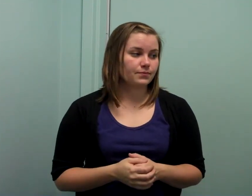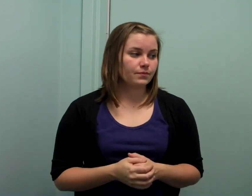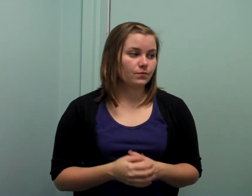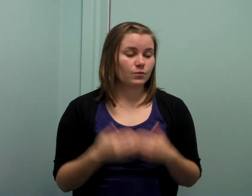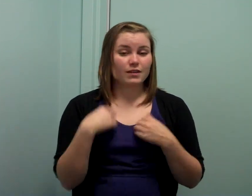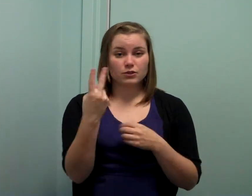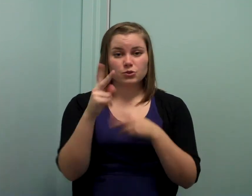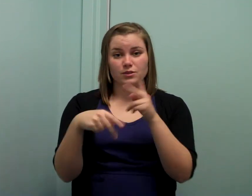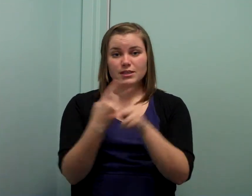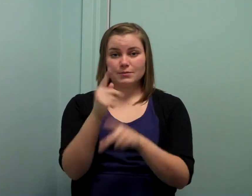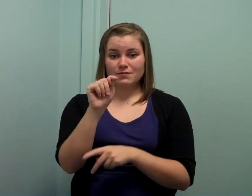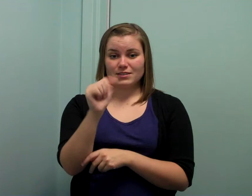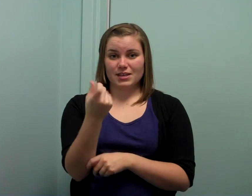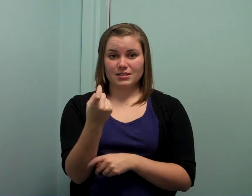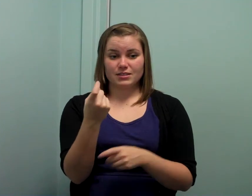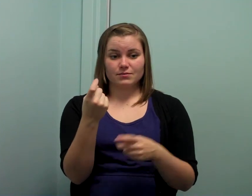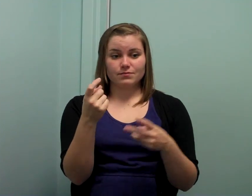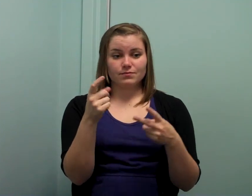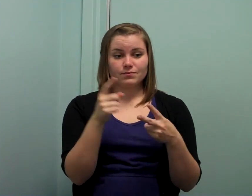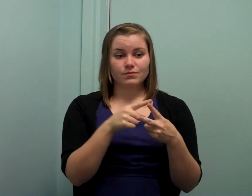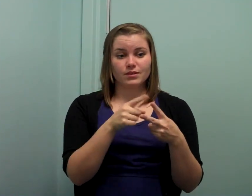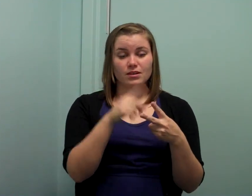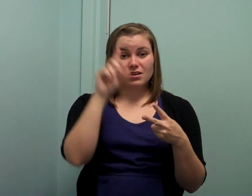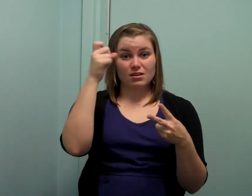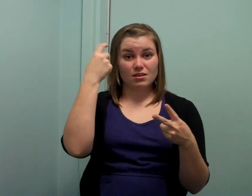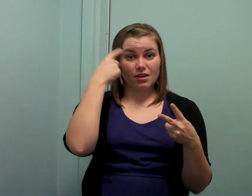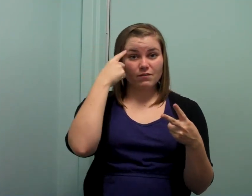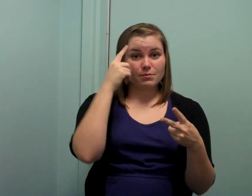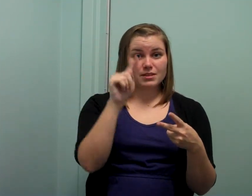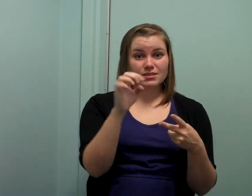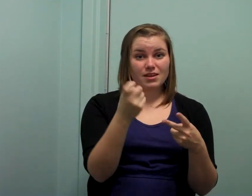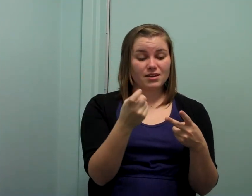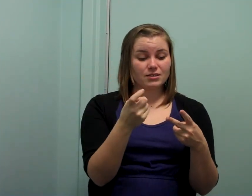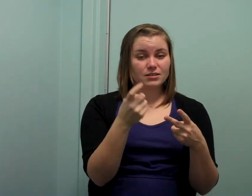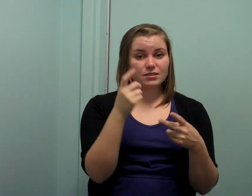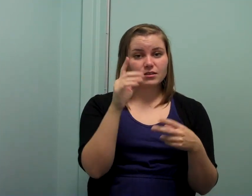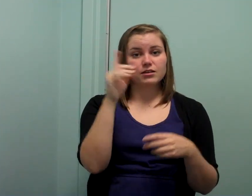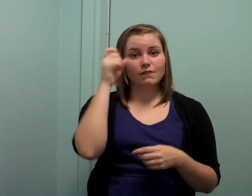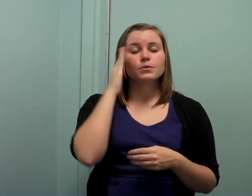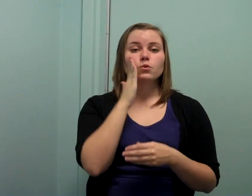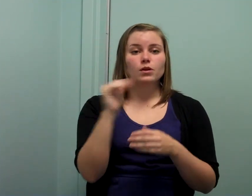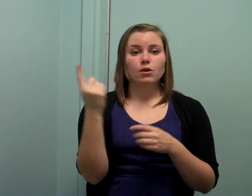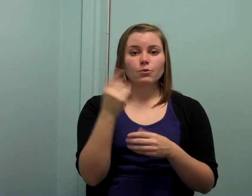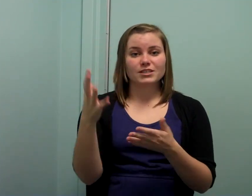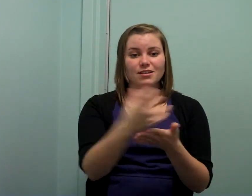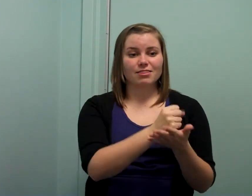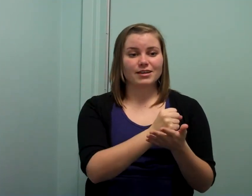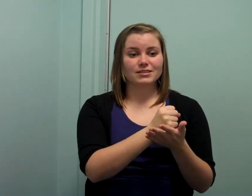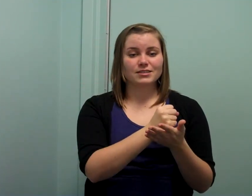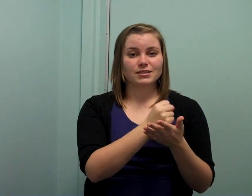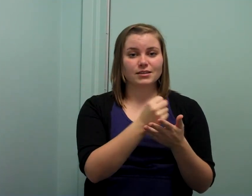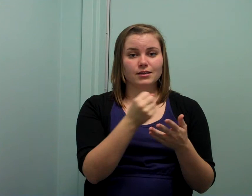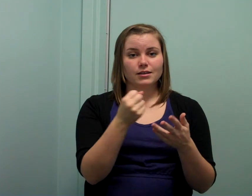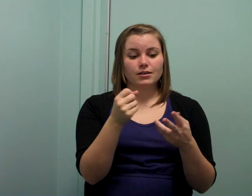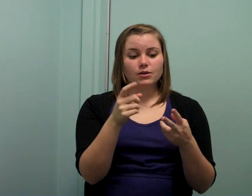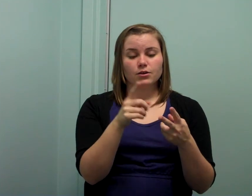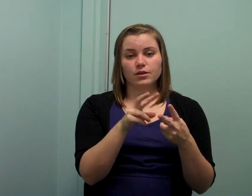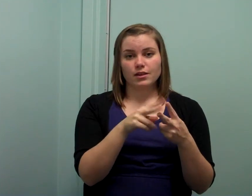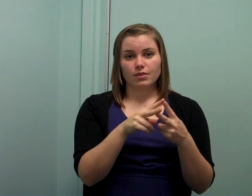taxes. The government will always collect one or the other or both. One is a progressive income tax, meaning